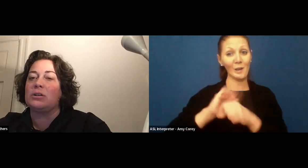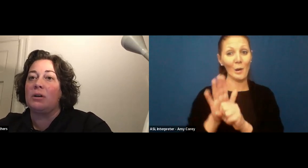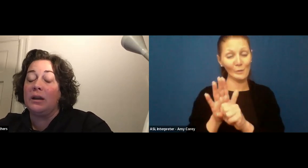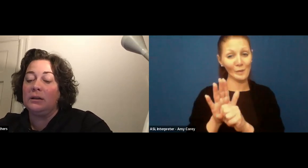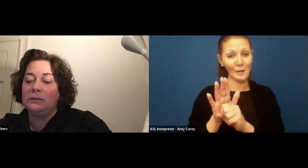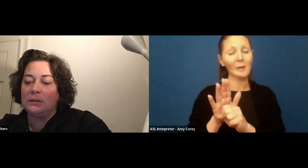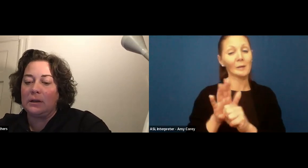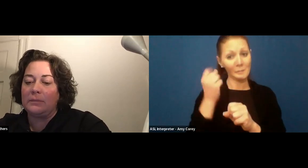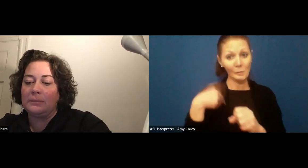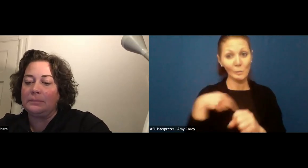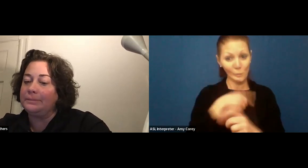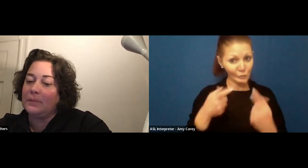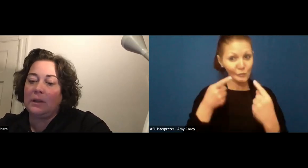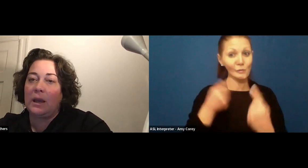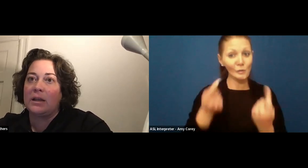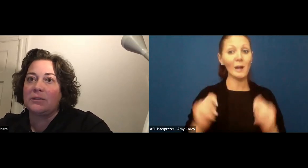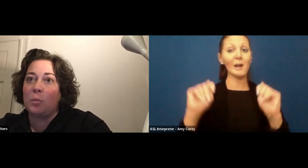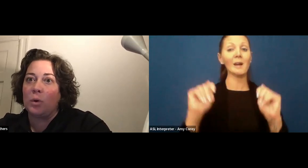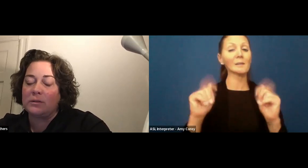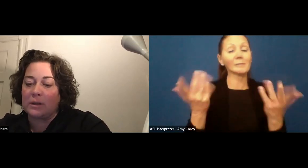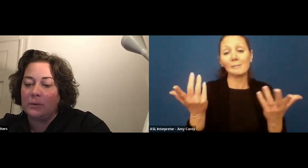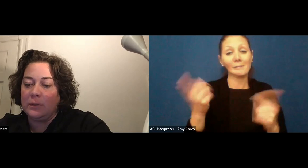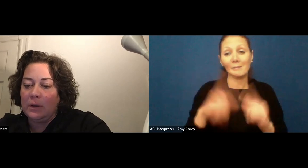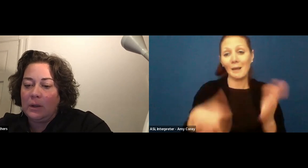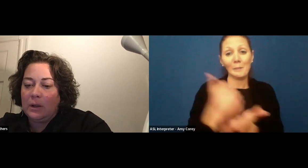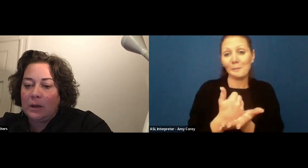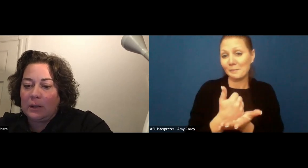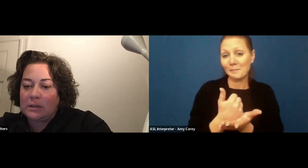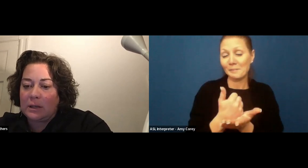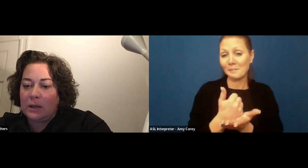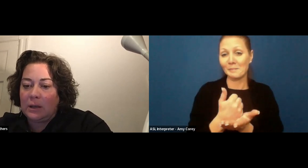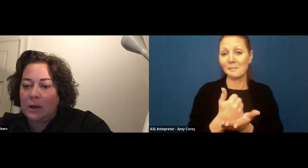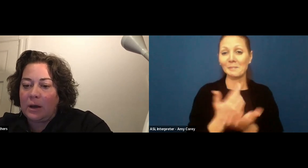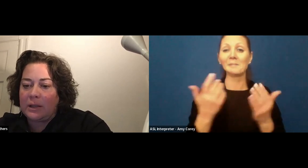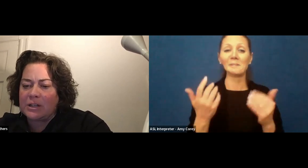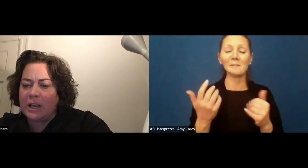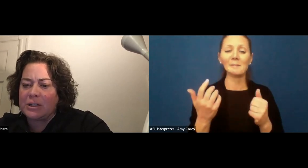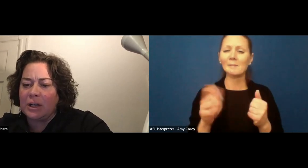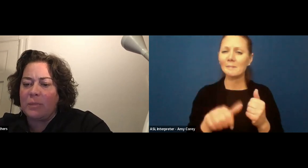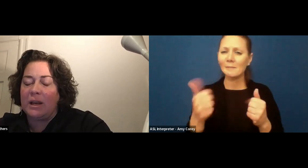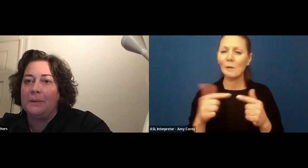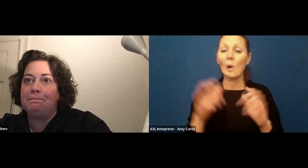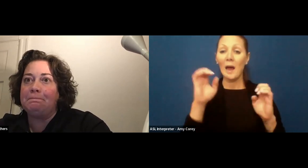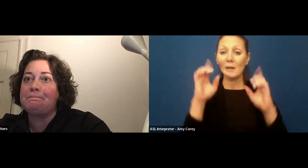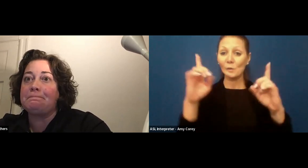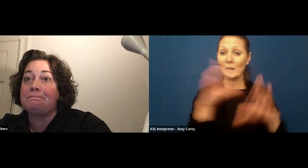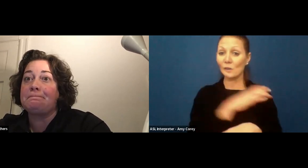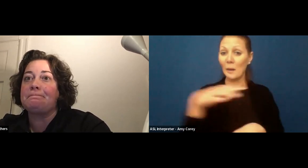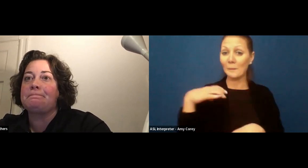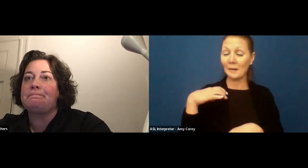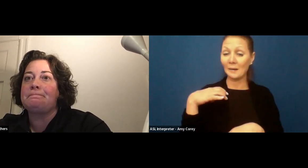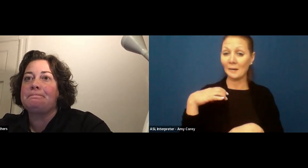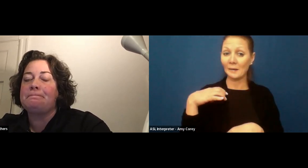as we are trying, can't ask for more. So let's see, the Education Committee.